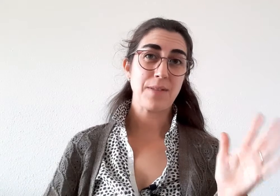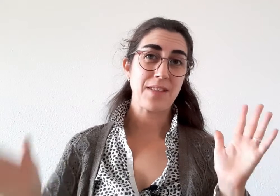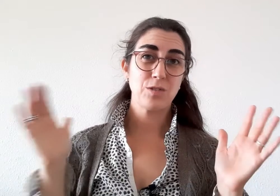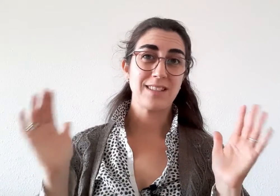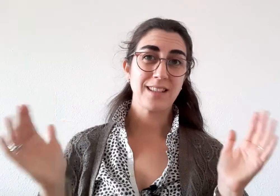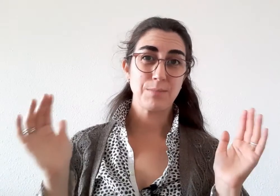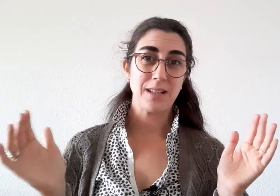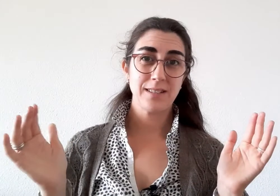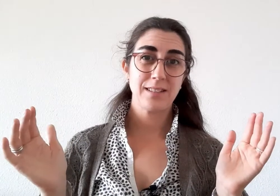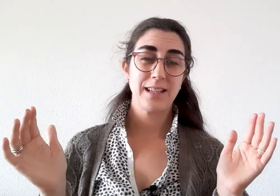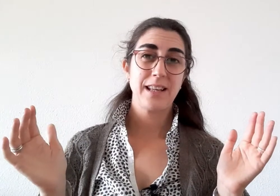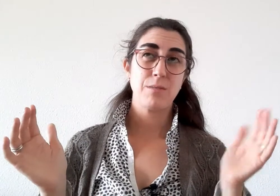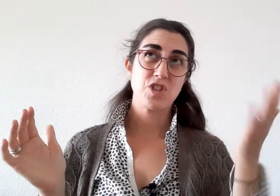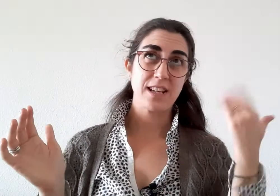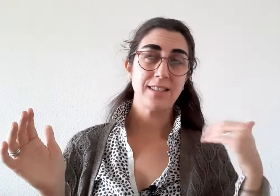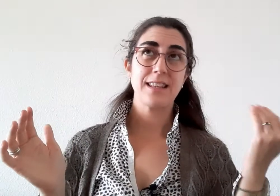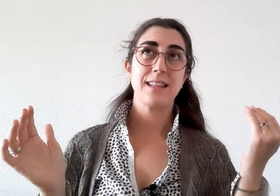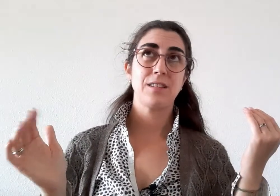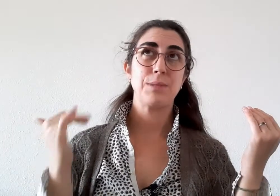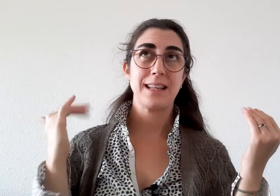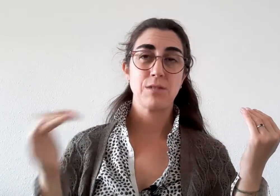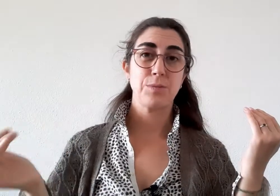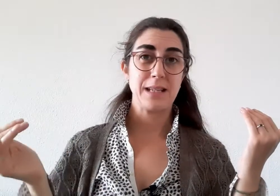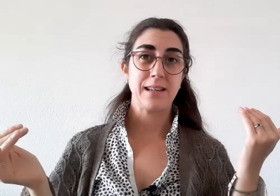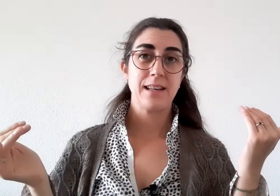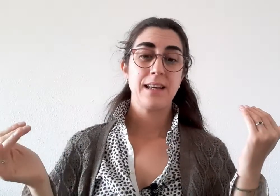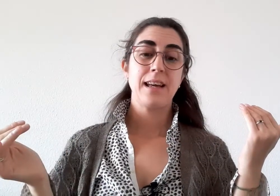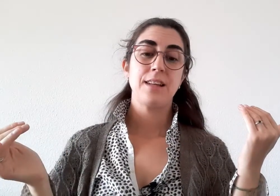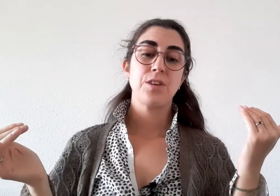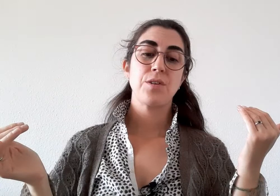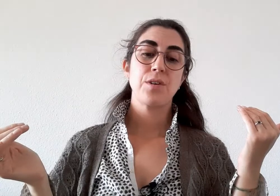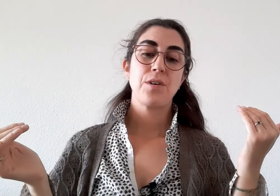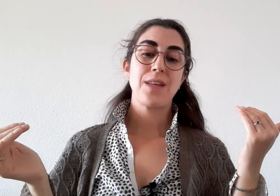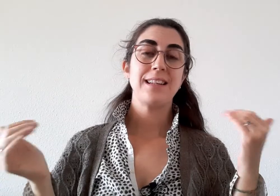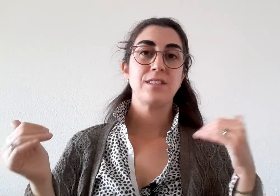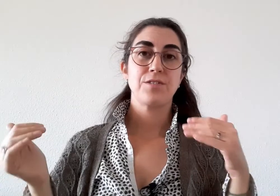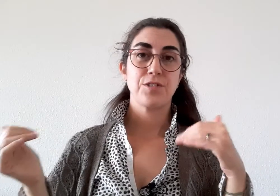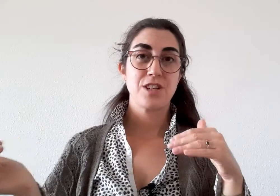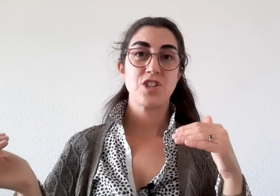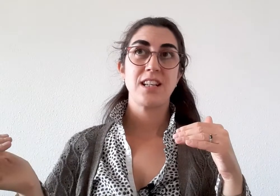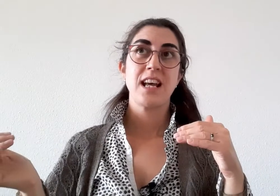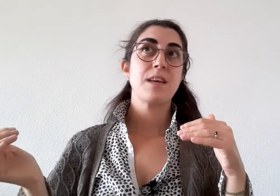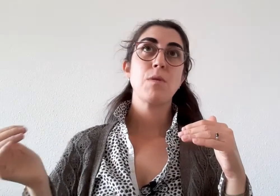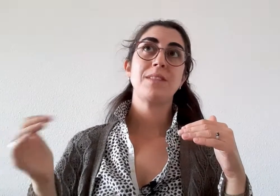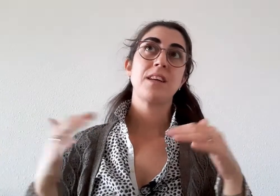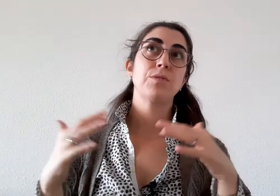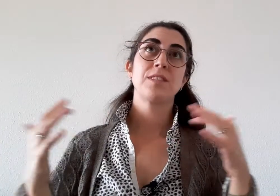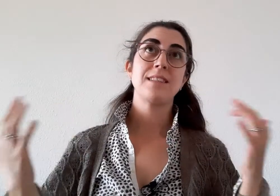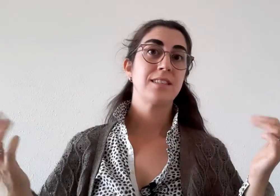That's already 6 months in which they understand things, but they cannot speak. And so that leads to frustration. They won't be saying full sentences for